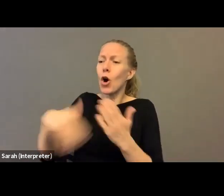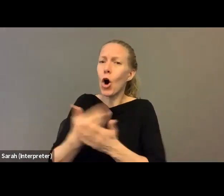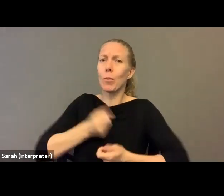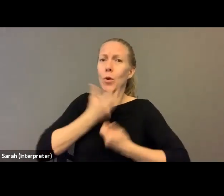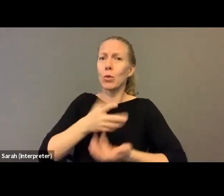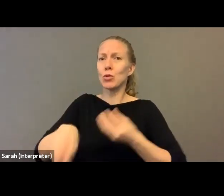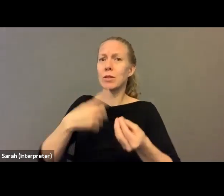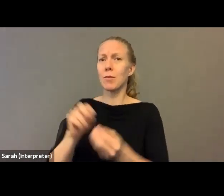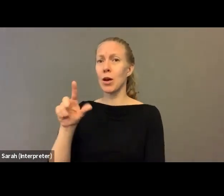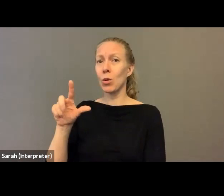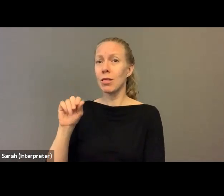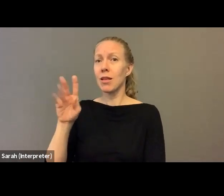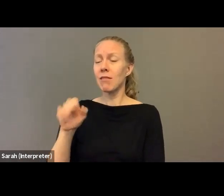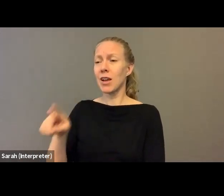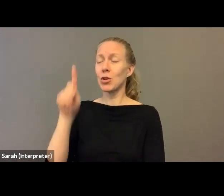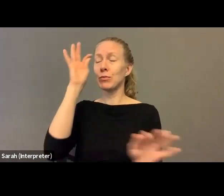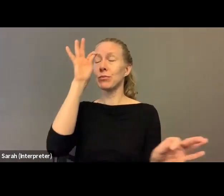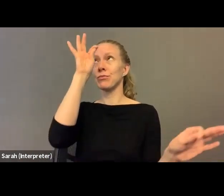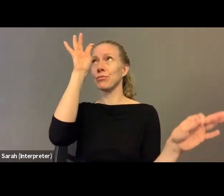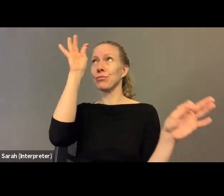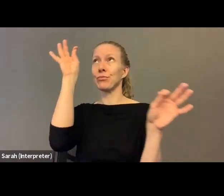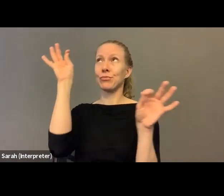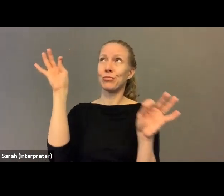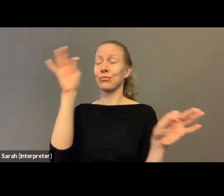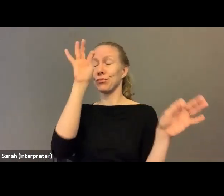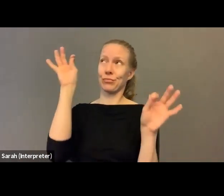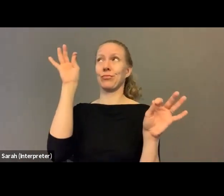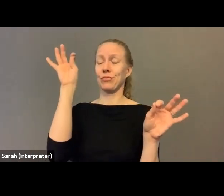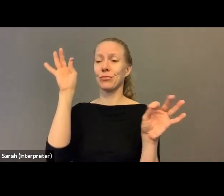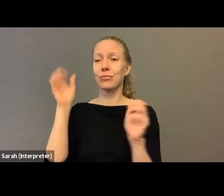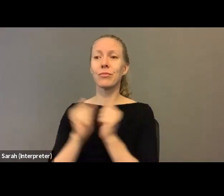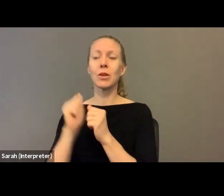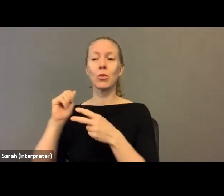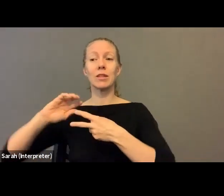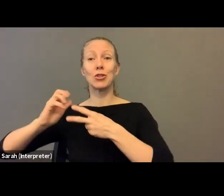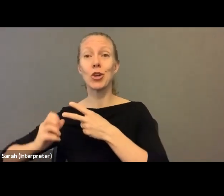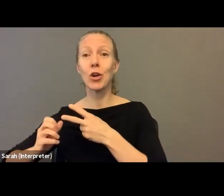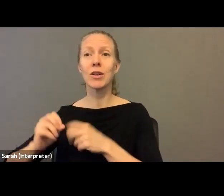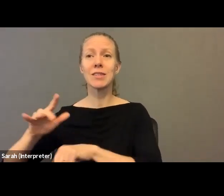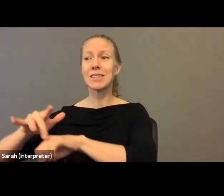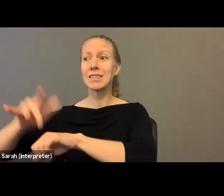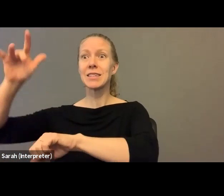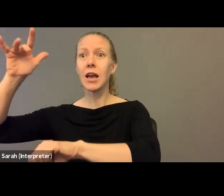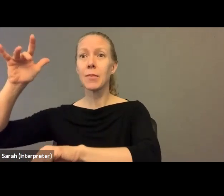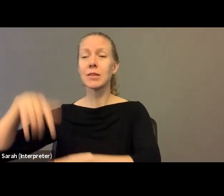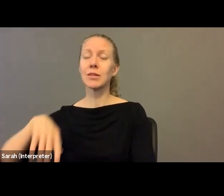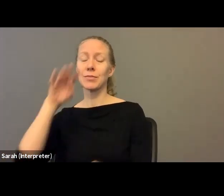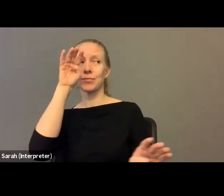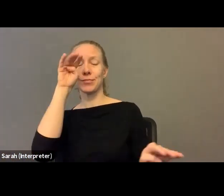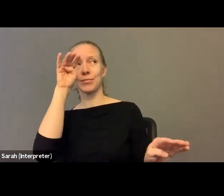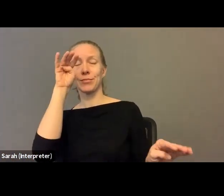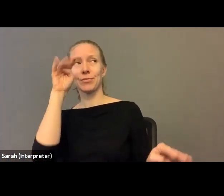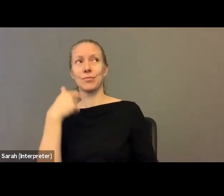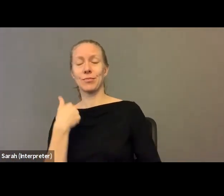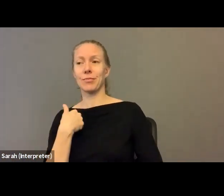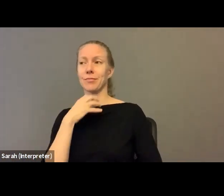thought they would snap back to center with cherries and diamonds. The flit of your lashes renders me nameless, and I